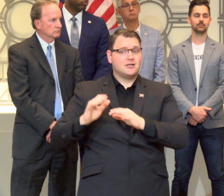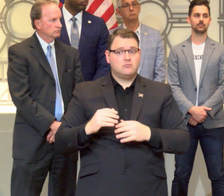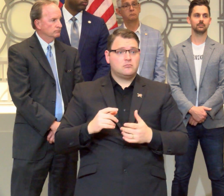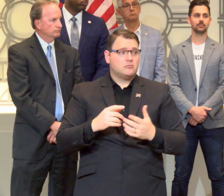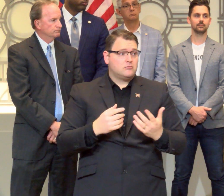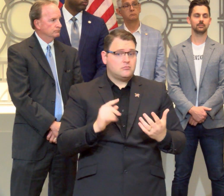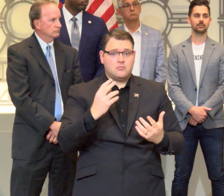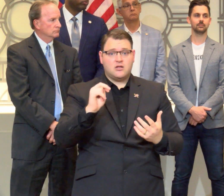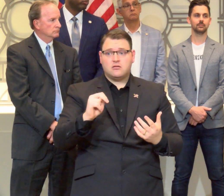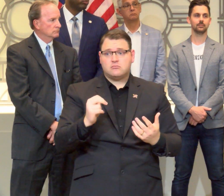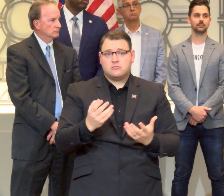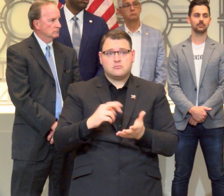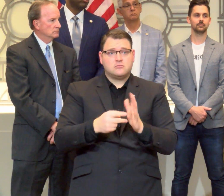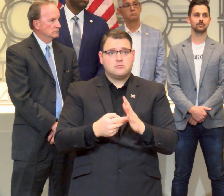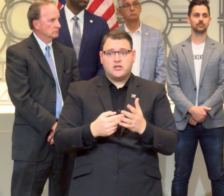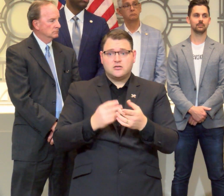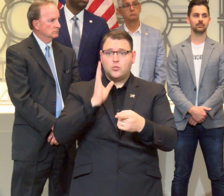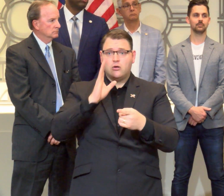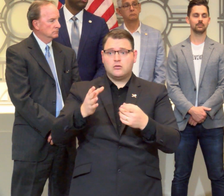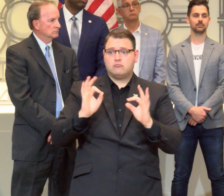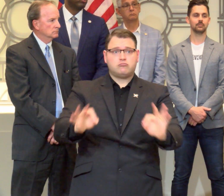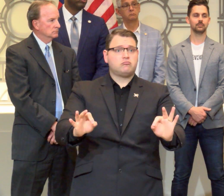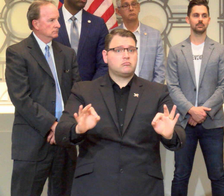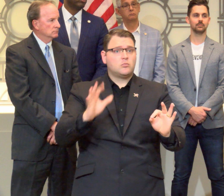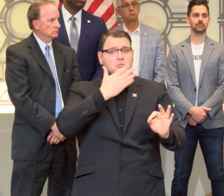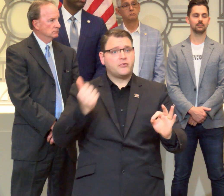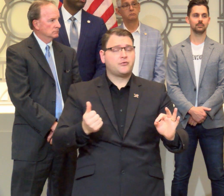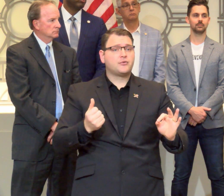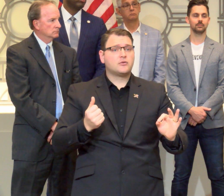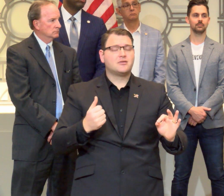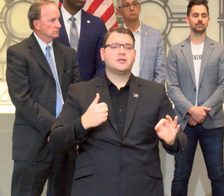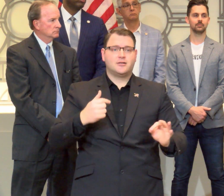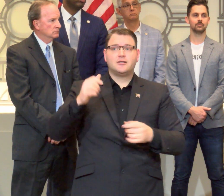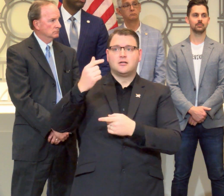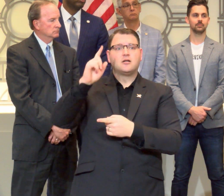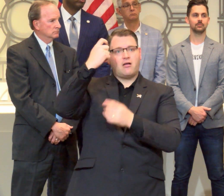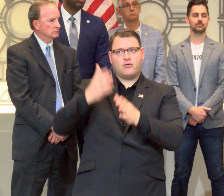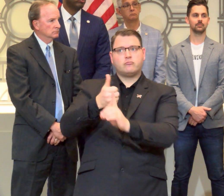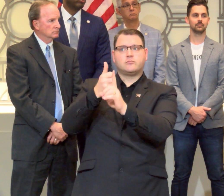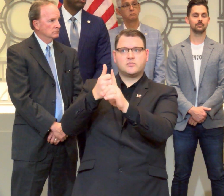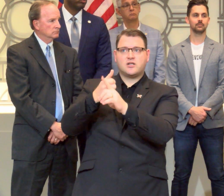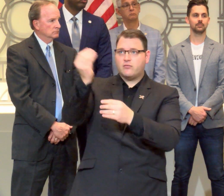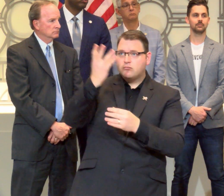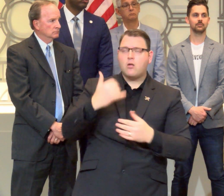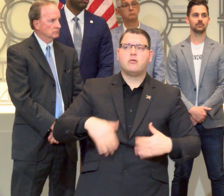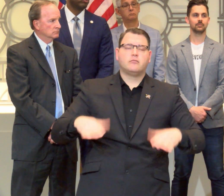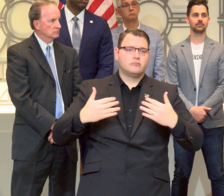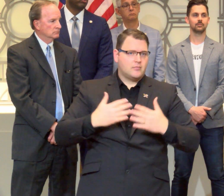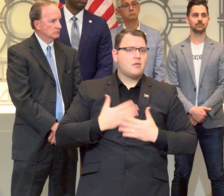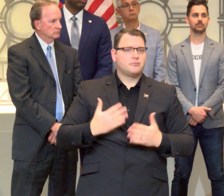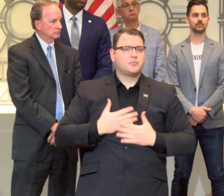I was pleased with what the governor did because that now applies the steps that we've already taken in Houston Harris